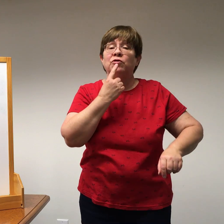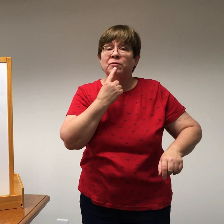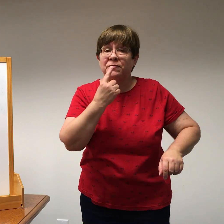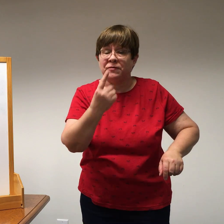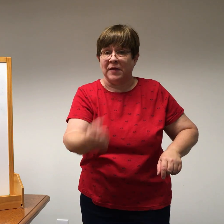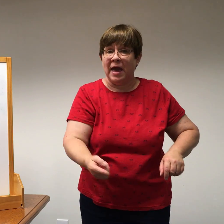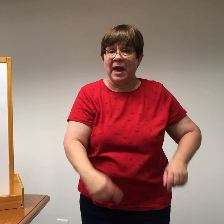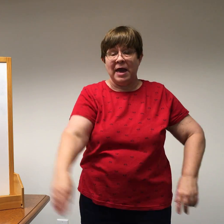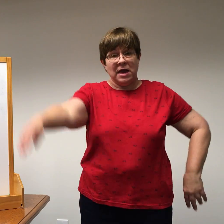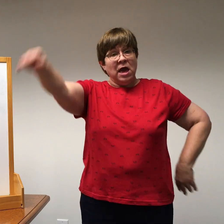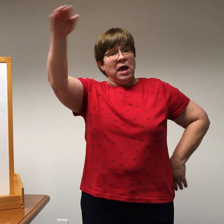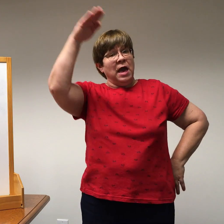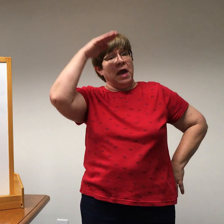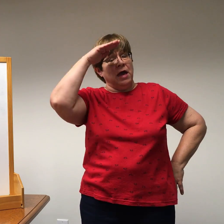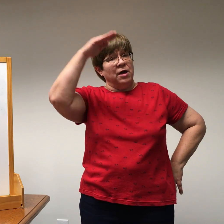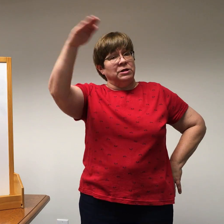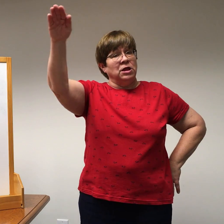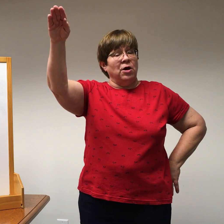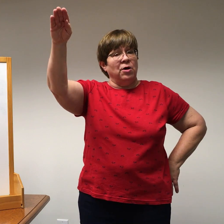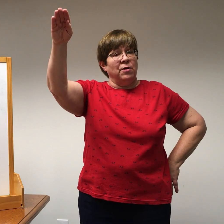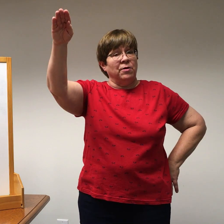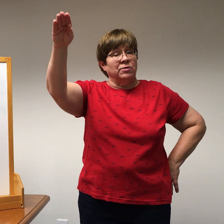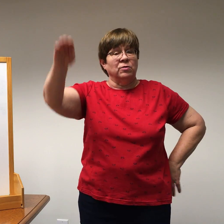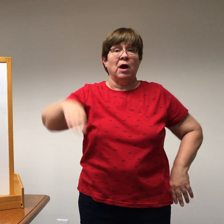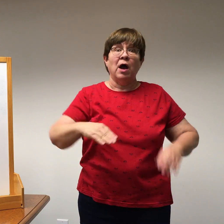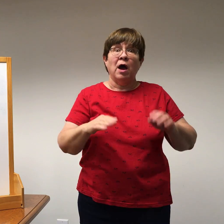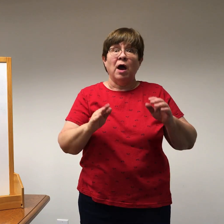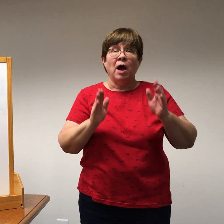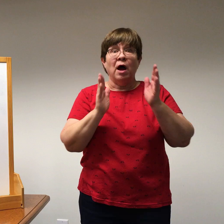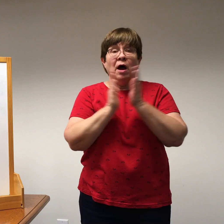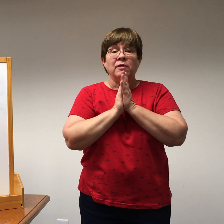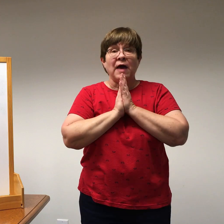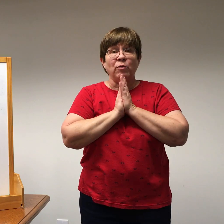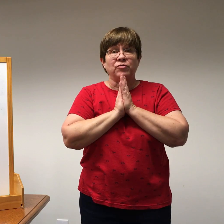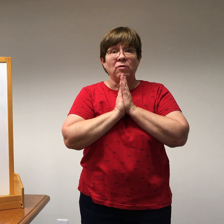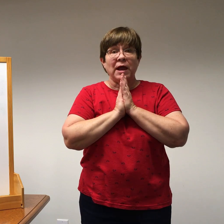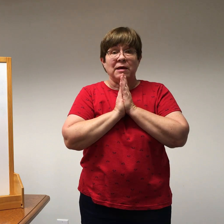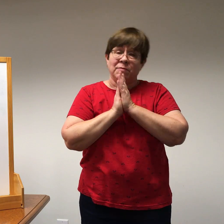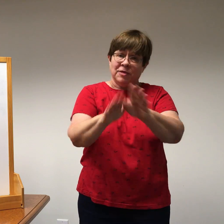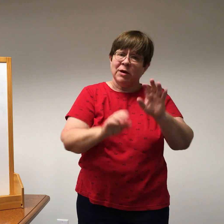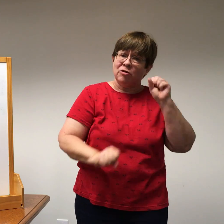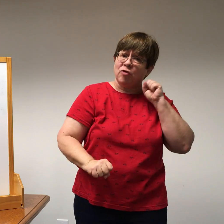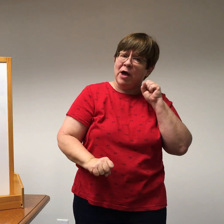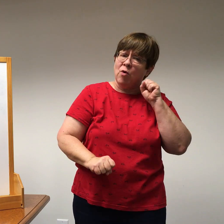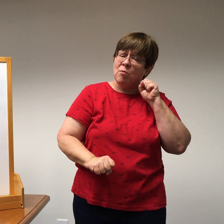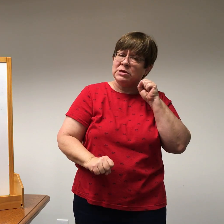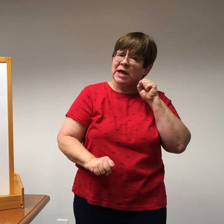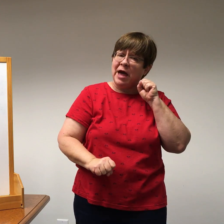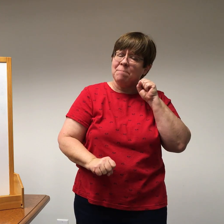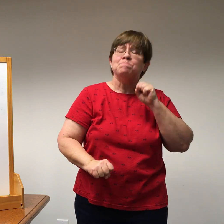to say hello. That was great. You think we can try it one more time?